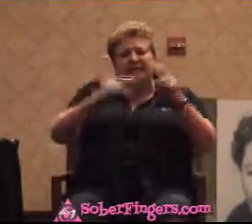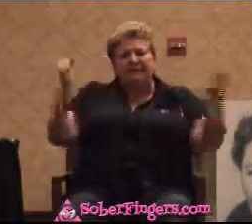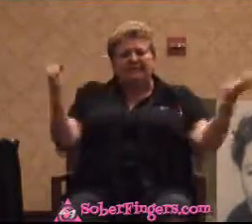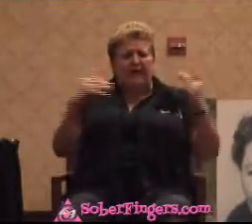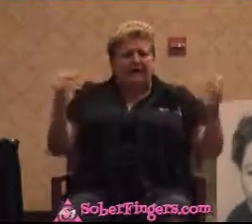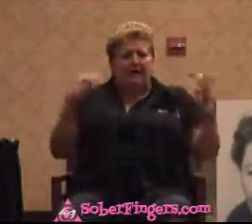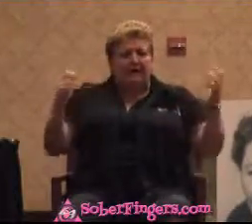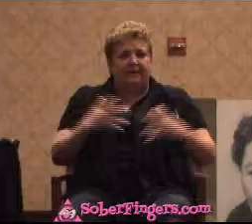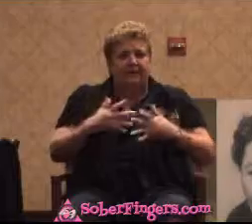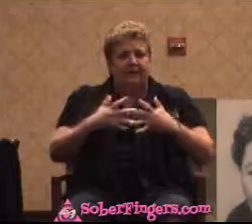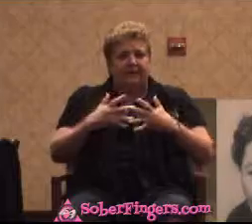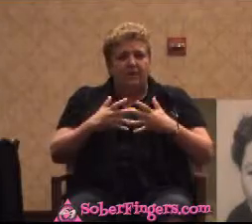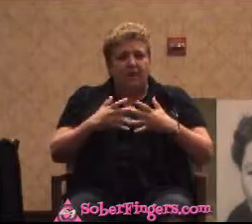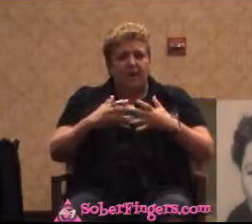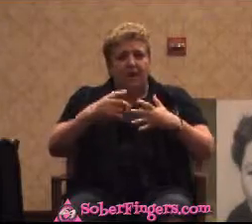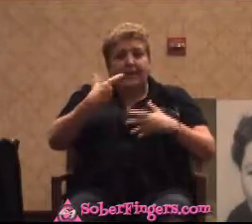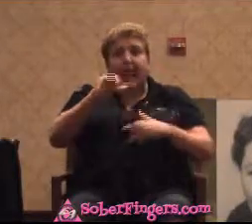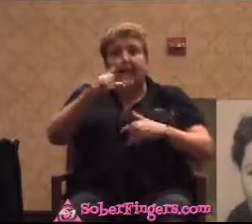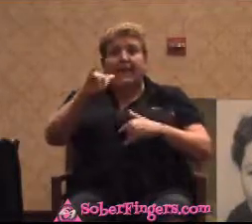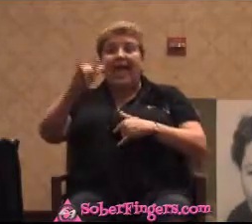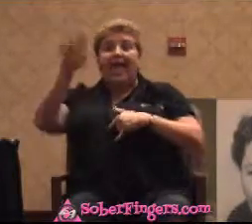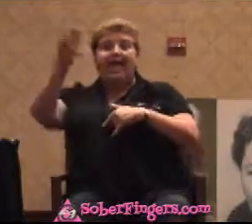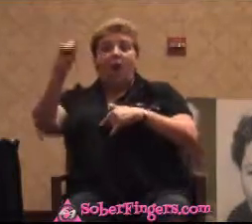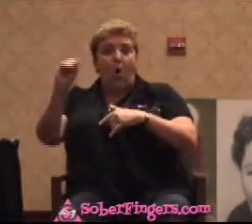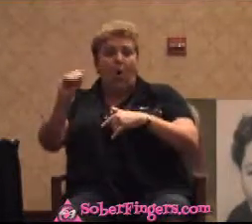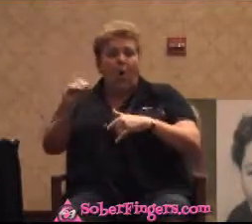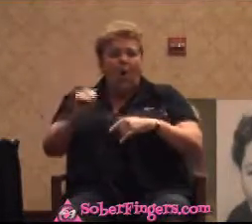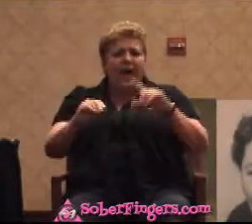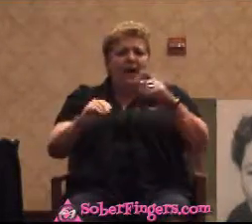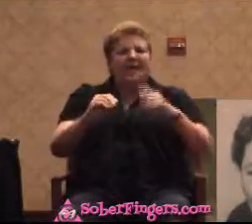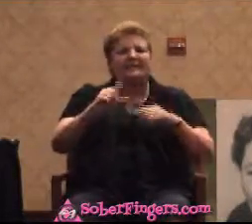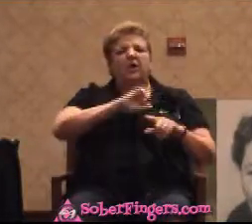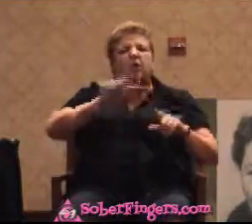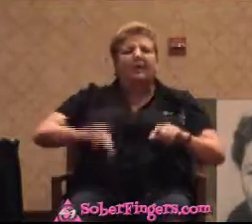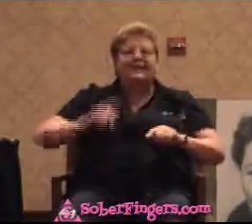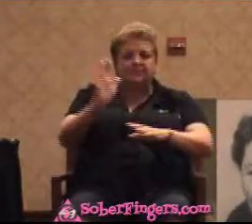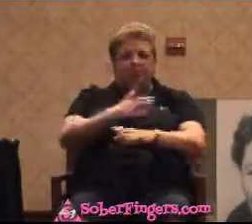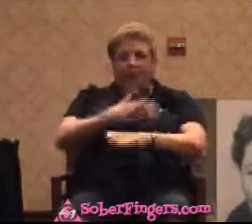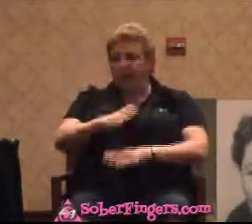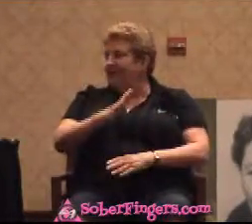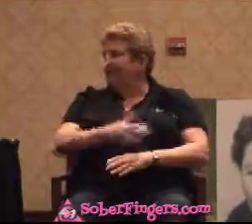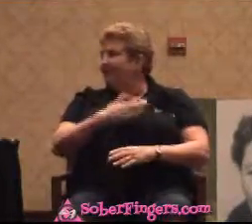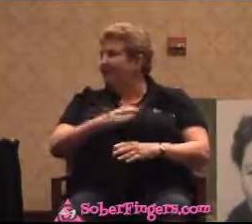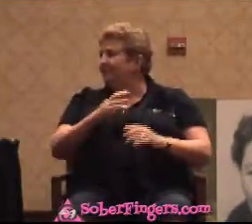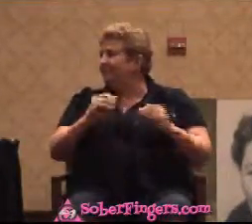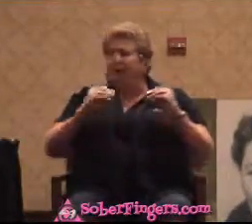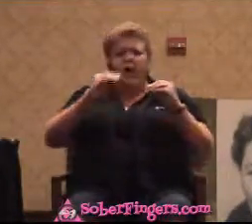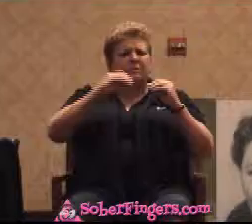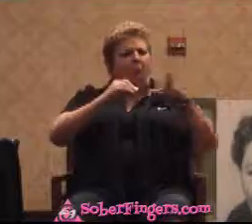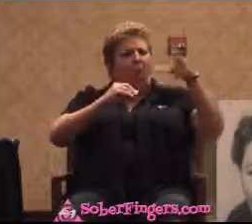me. Galileo, Galileo, Galileo, magnifico, magnifico.